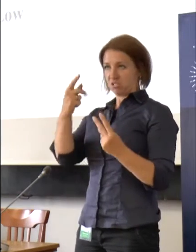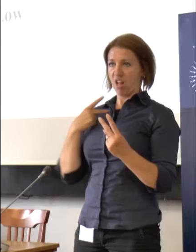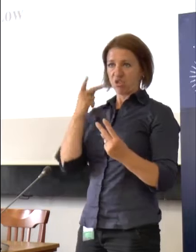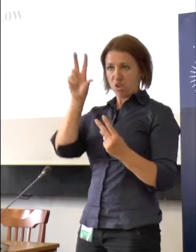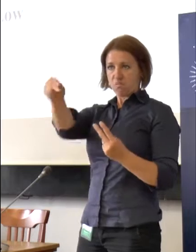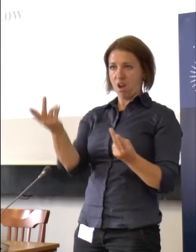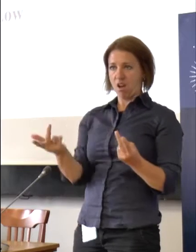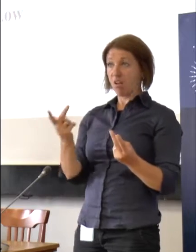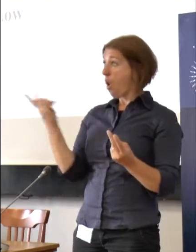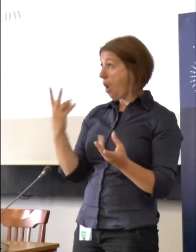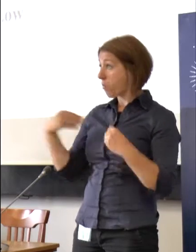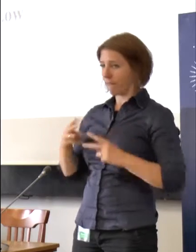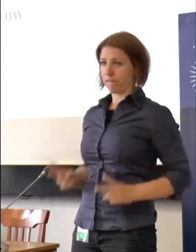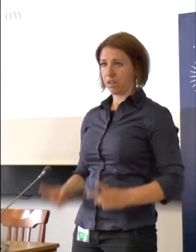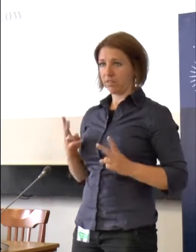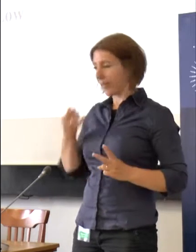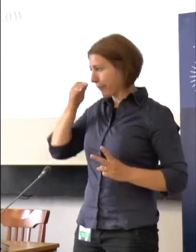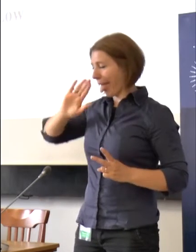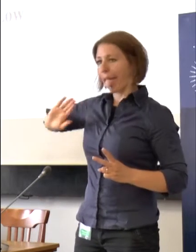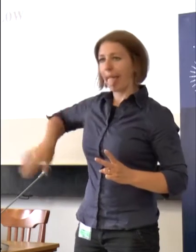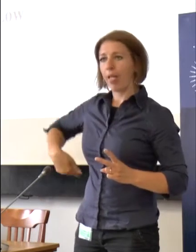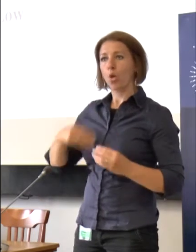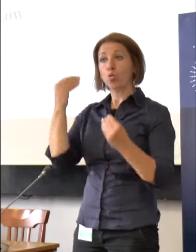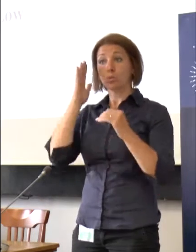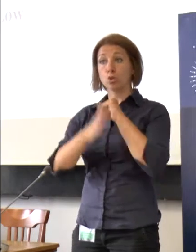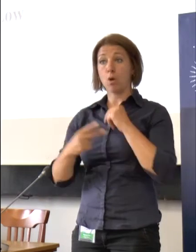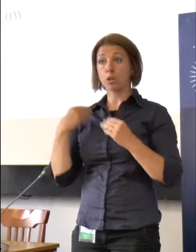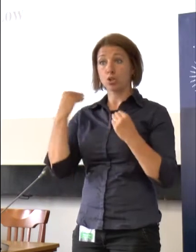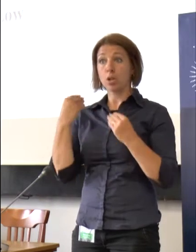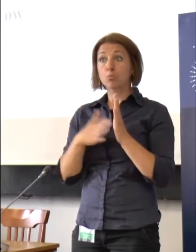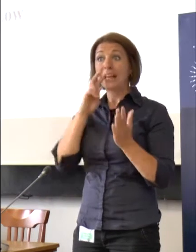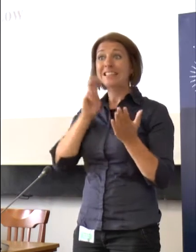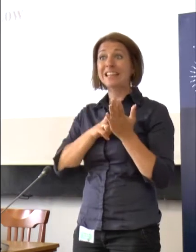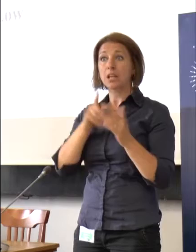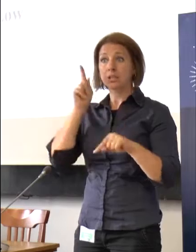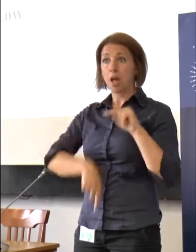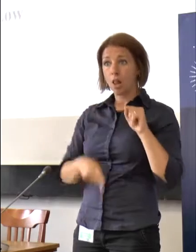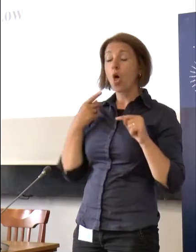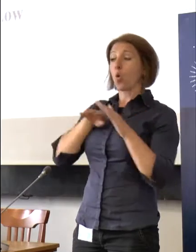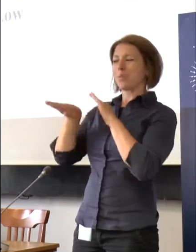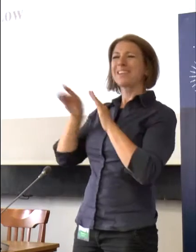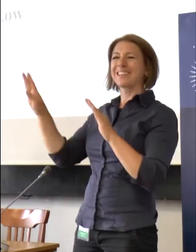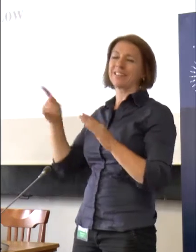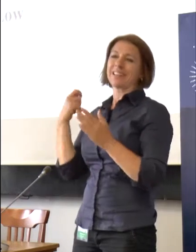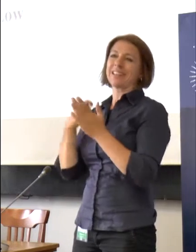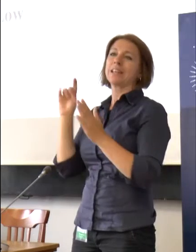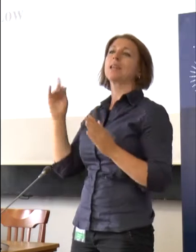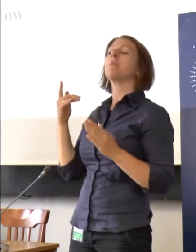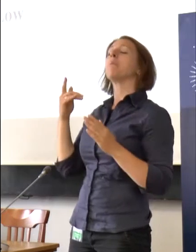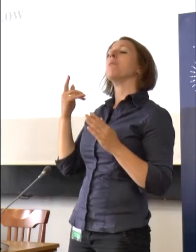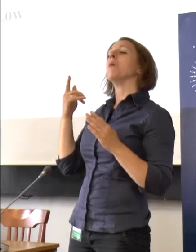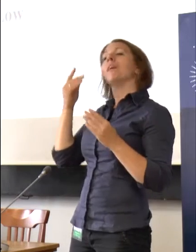new immigrants came, the Germans at the Munich station, they welcomed them in English. Welcome,